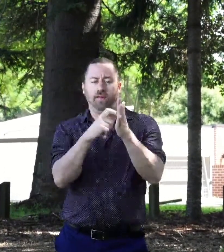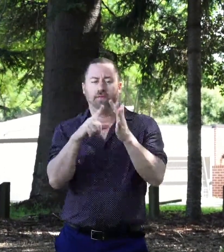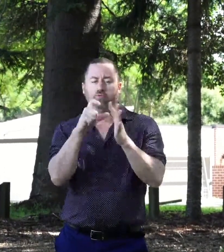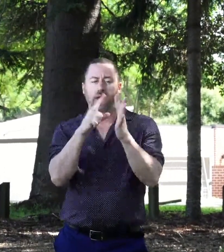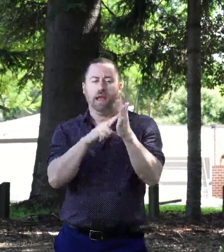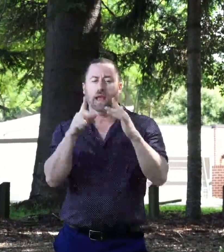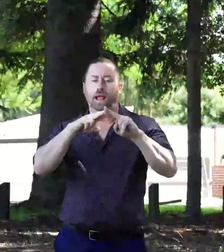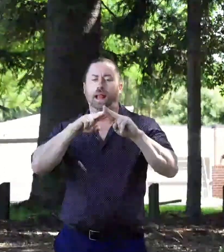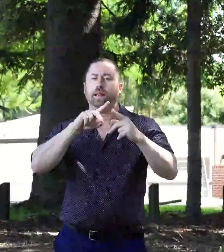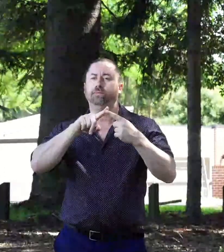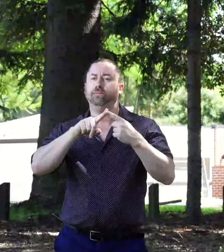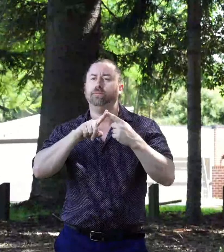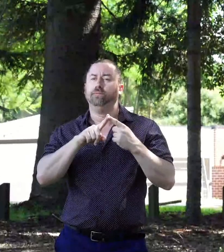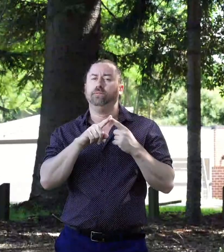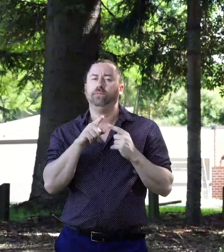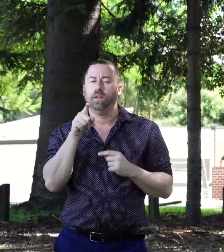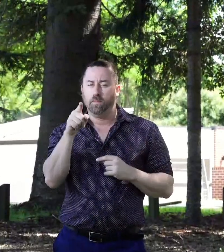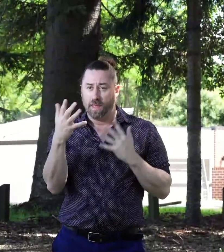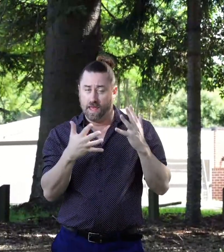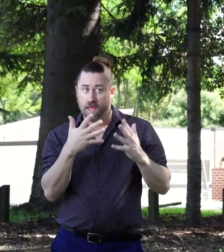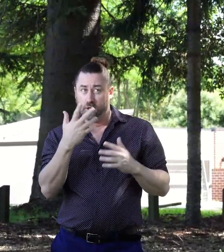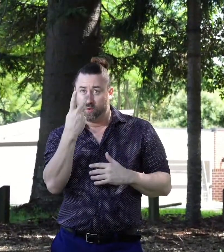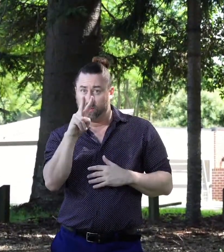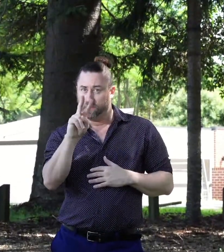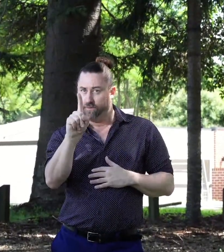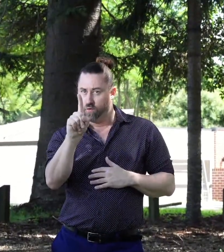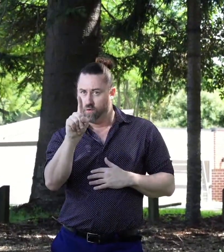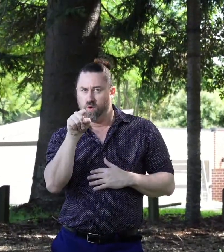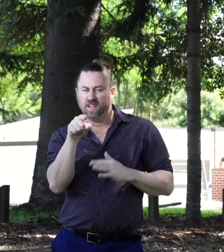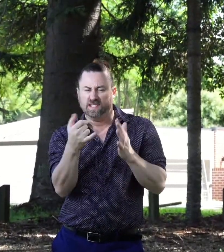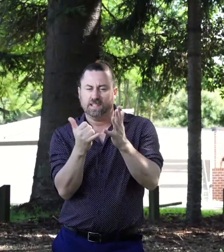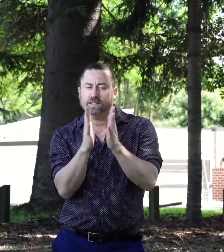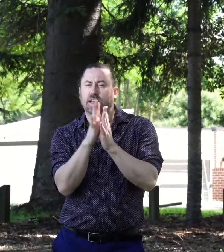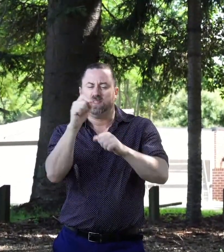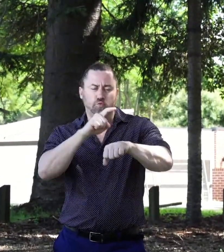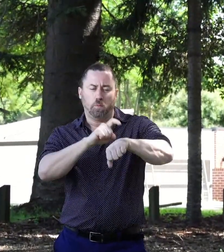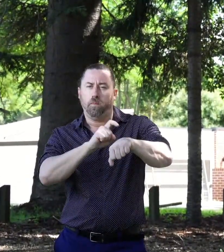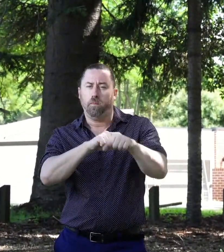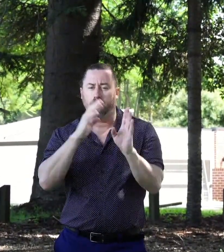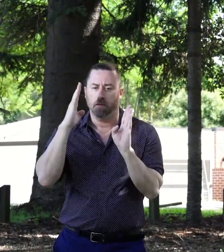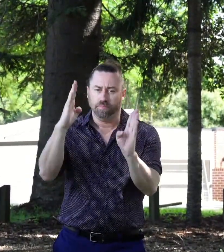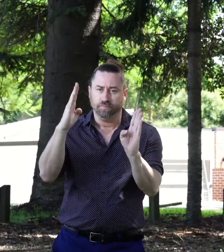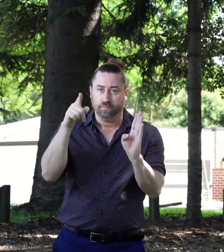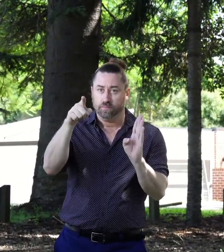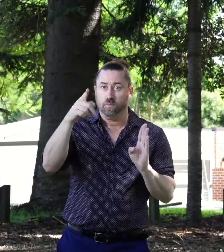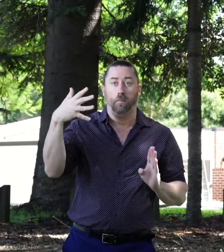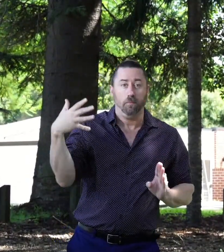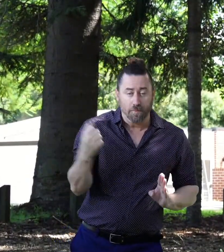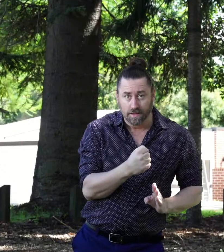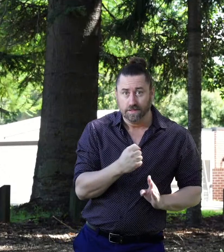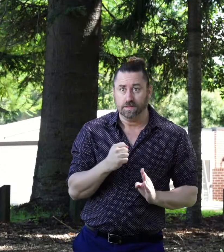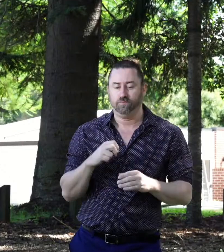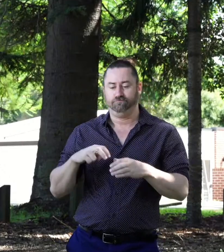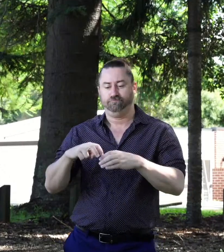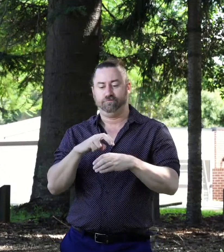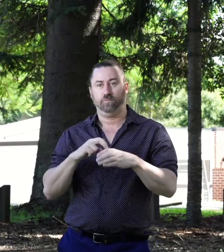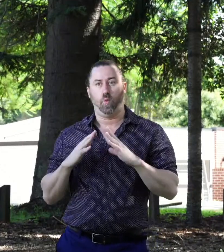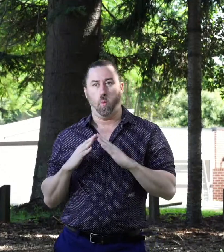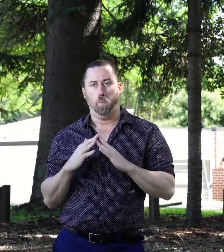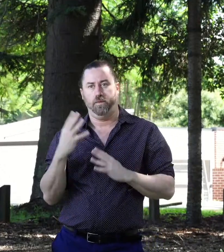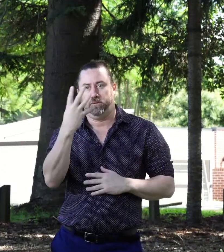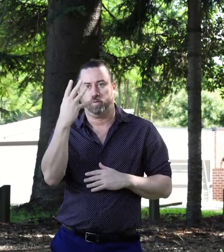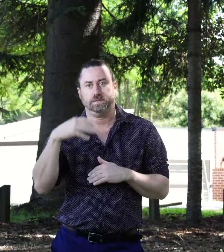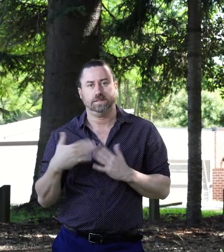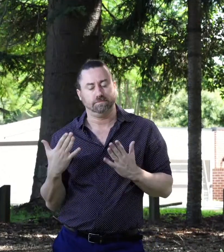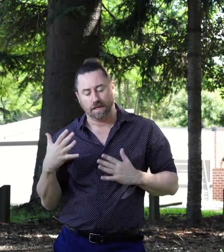been there between those hours on the 21st that you should quarantine for 14 days. So please check